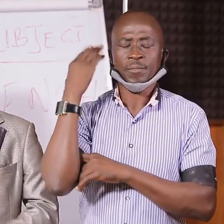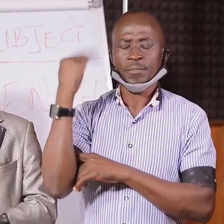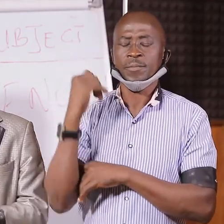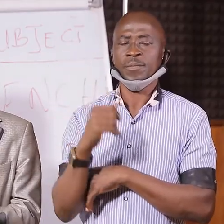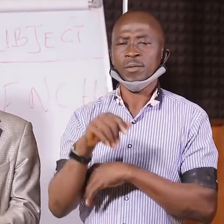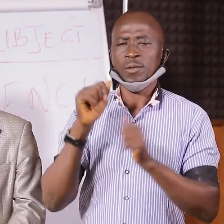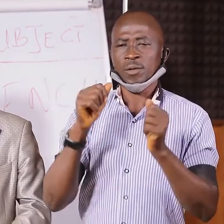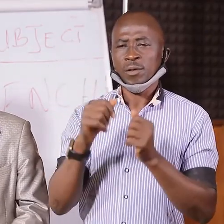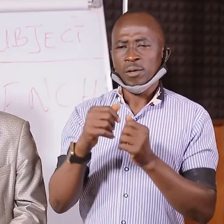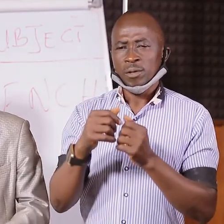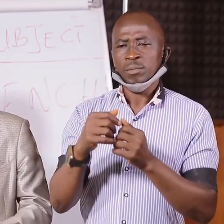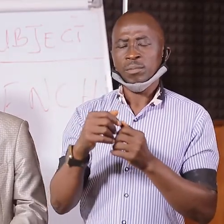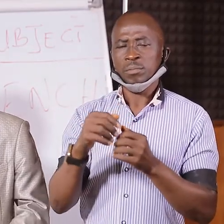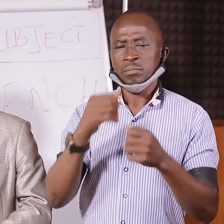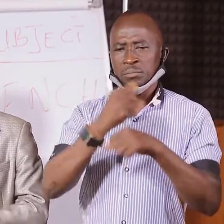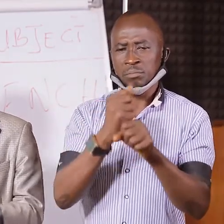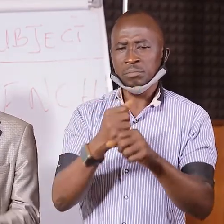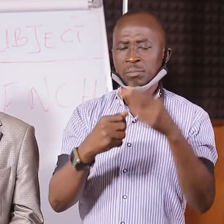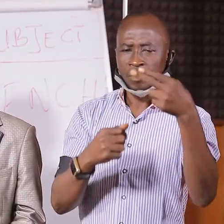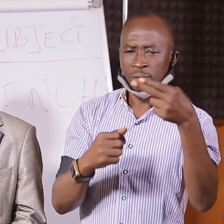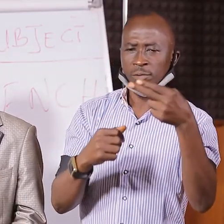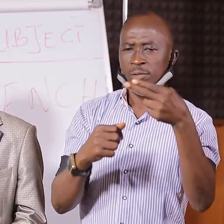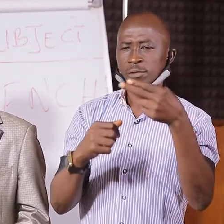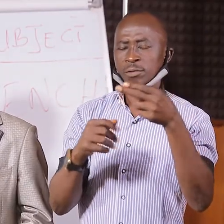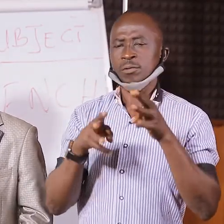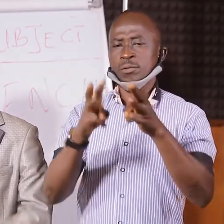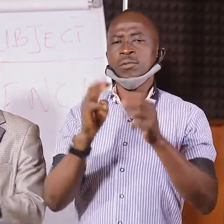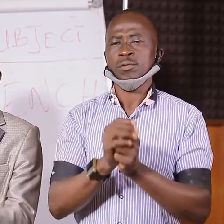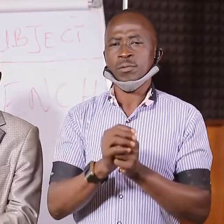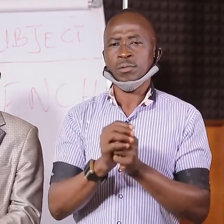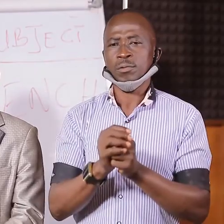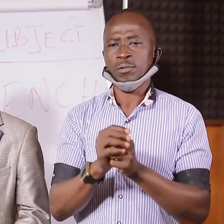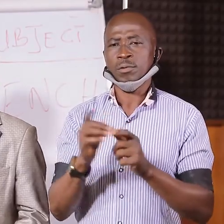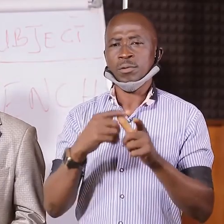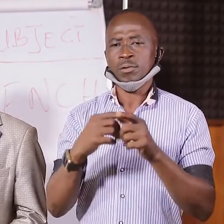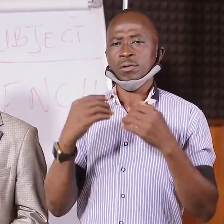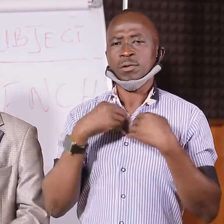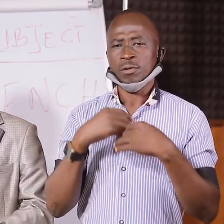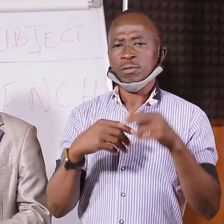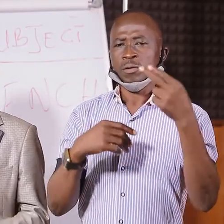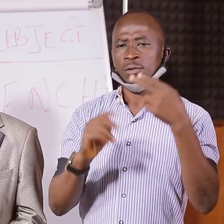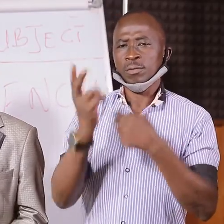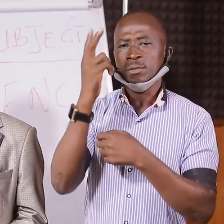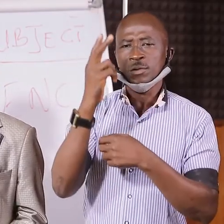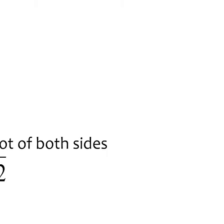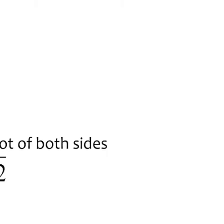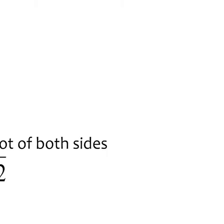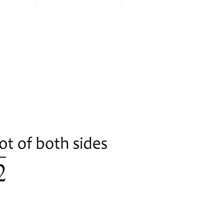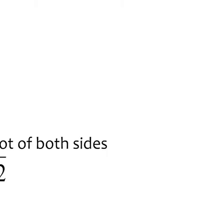equation, we can easily make h to be the subject of the formula. Then we have h squared equals to k over